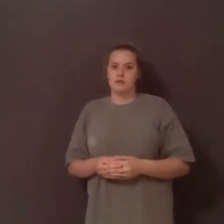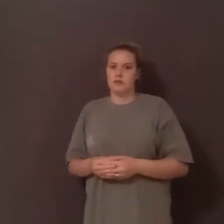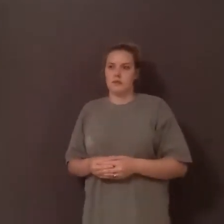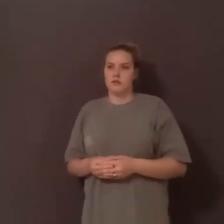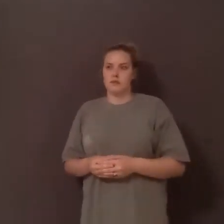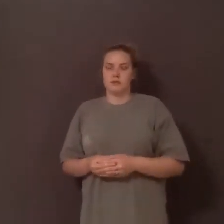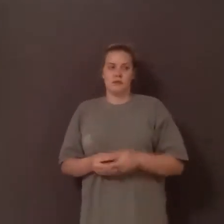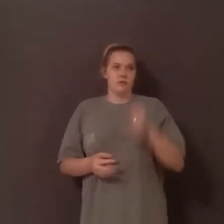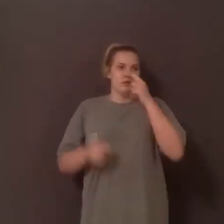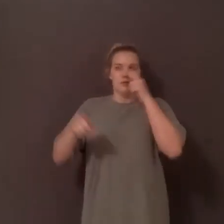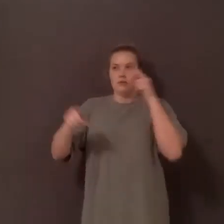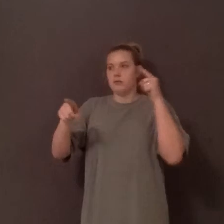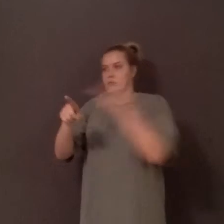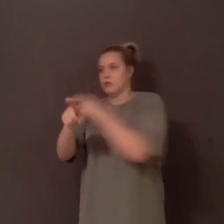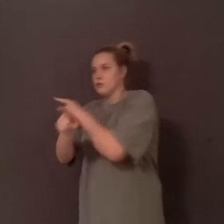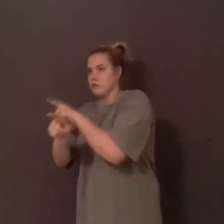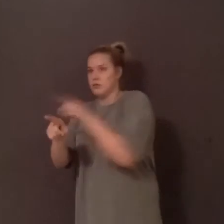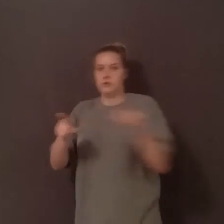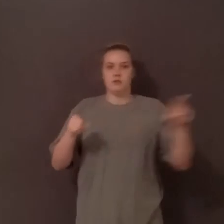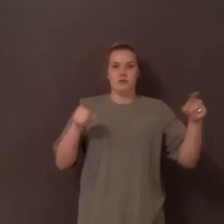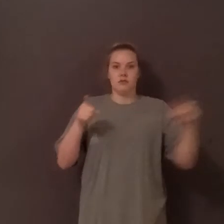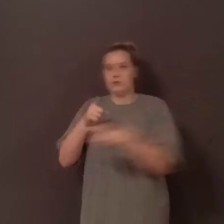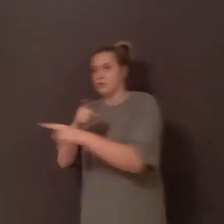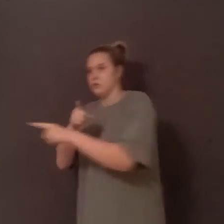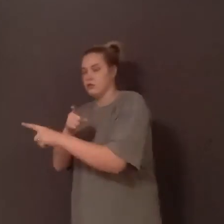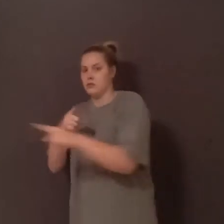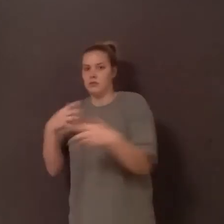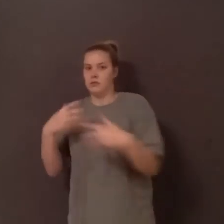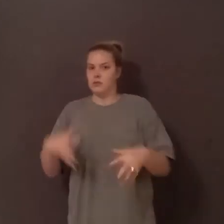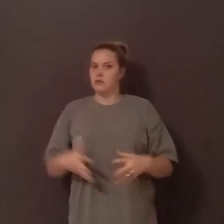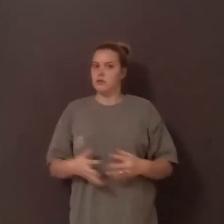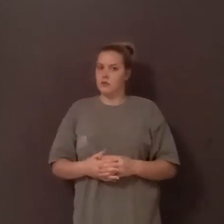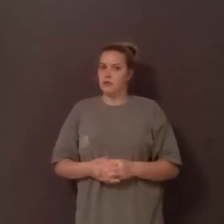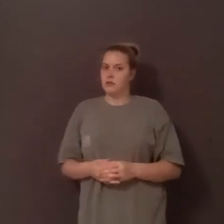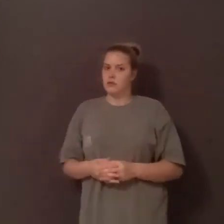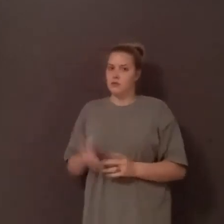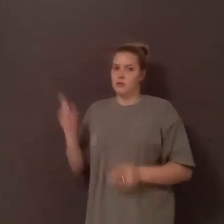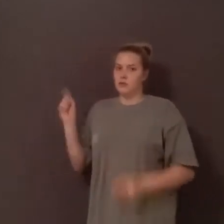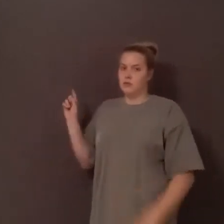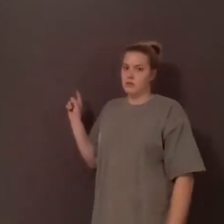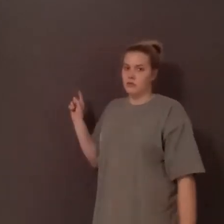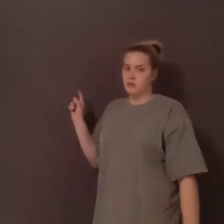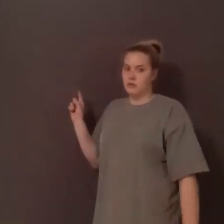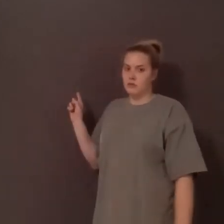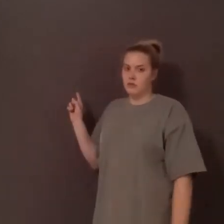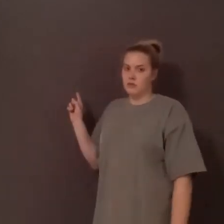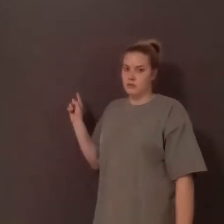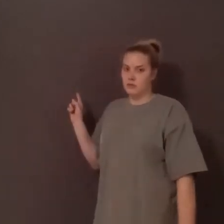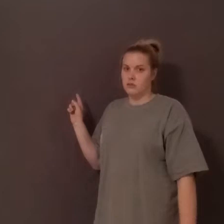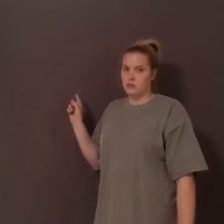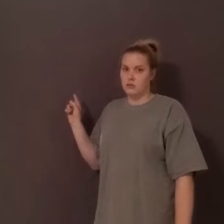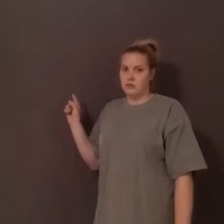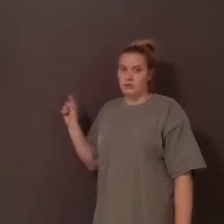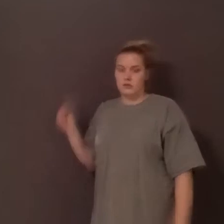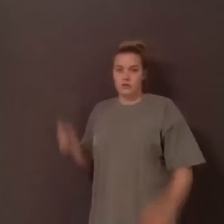and volatile fashion. Joining us live tonight is David Miscavige, whose formal title is Chairman of the Board of the Religious Technology Center,